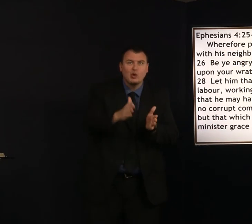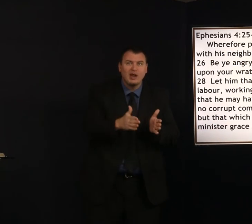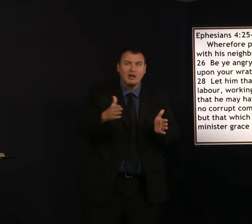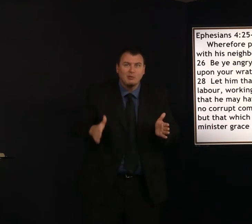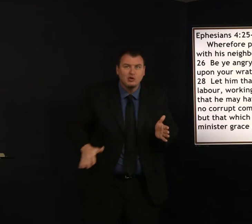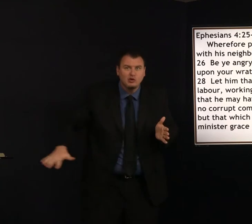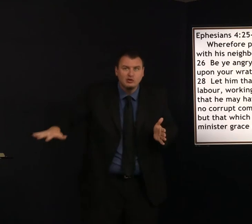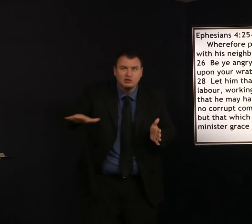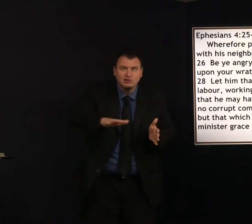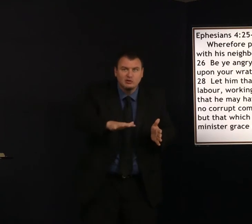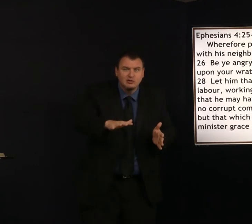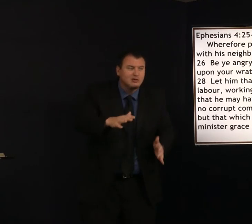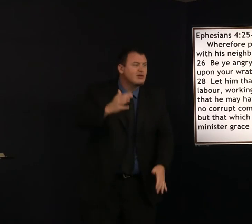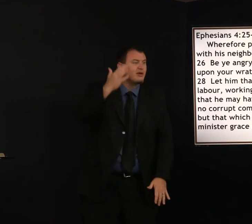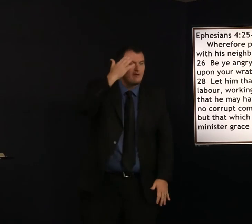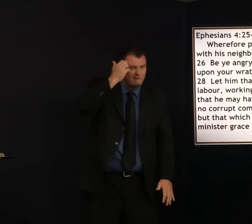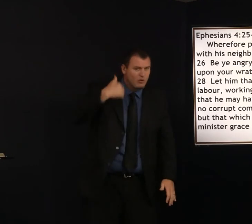Speak every man truth with his neighbor.